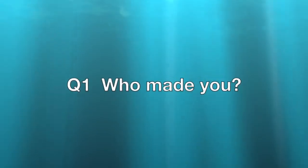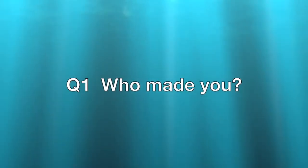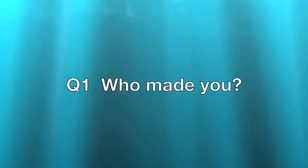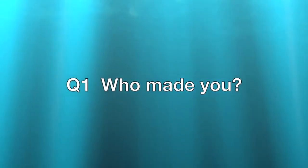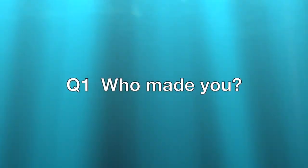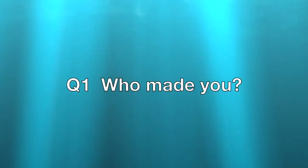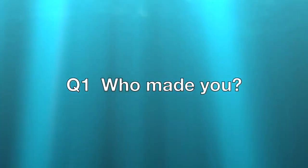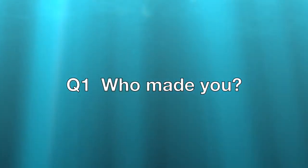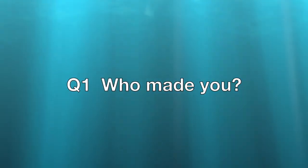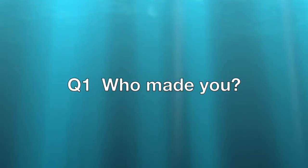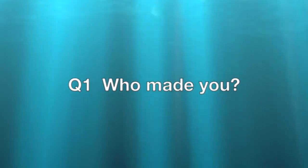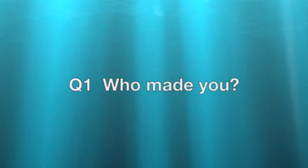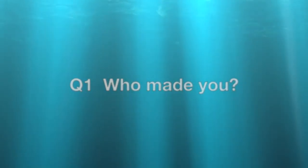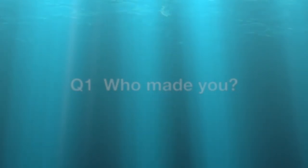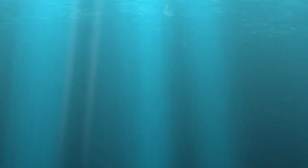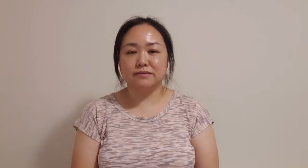Who made you?